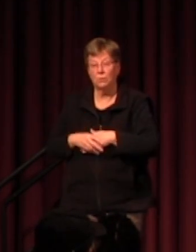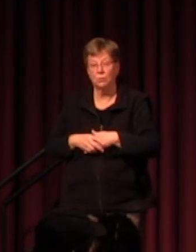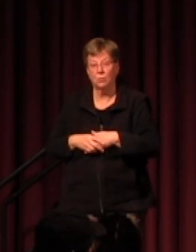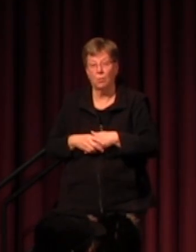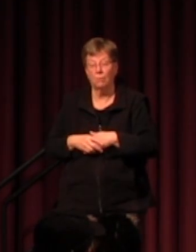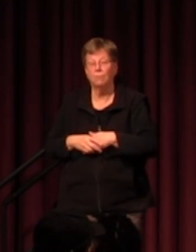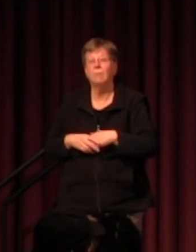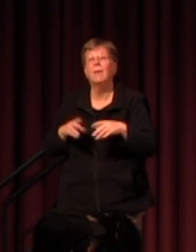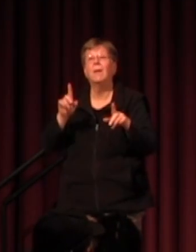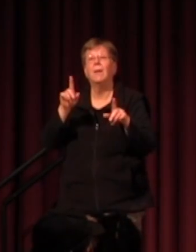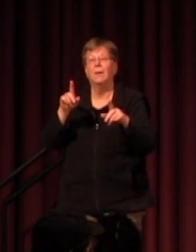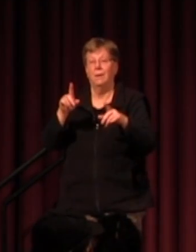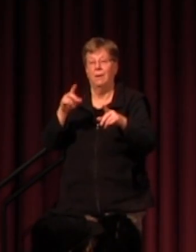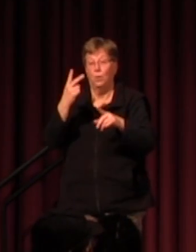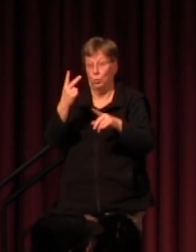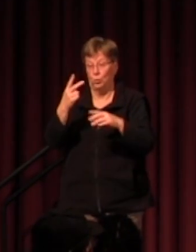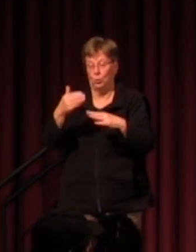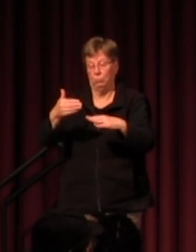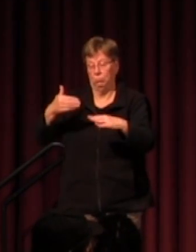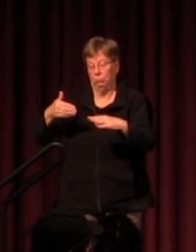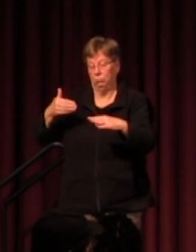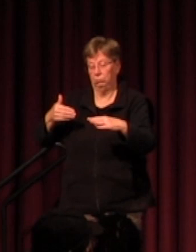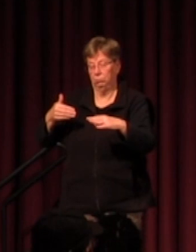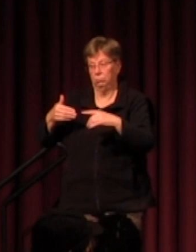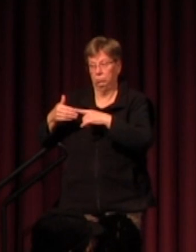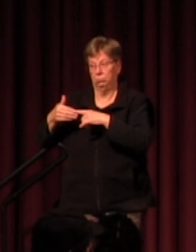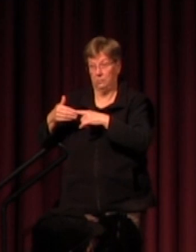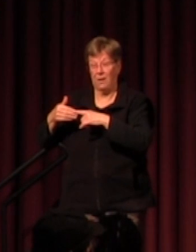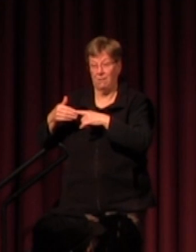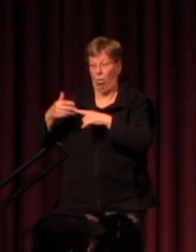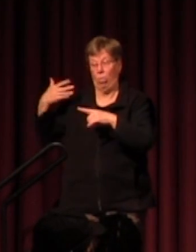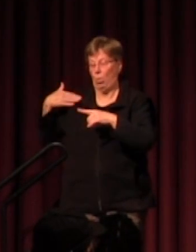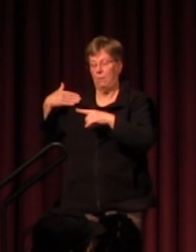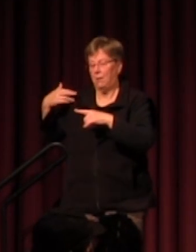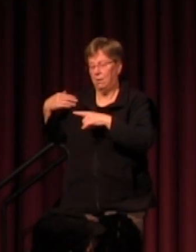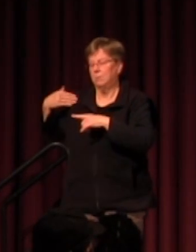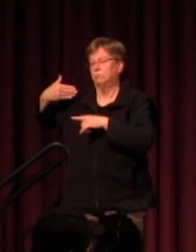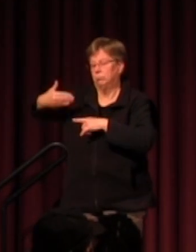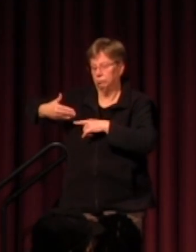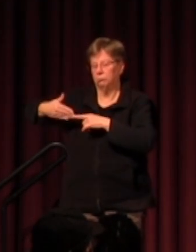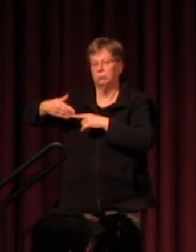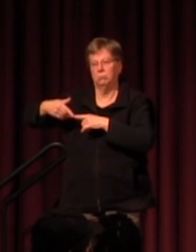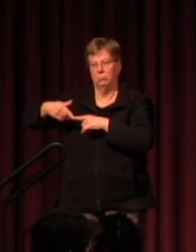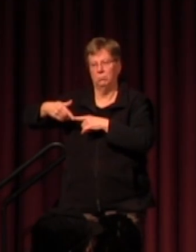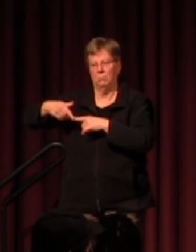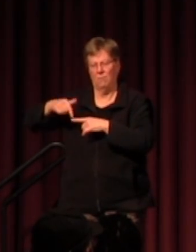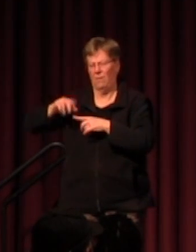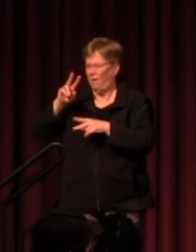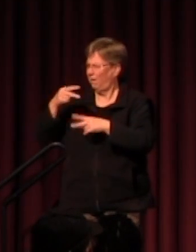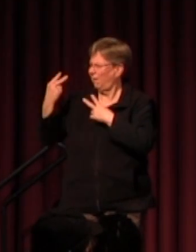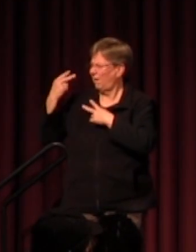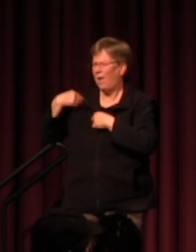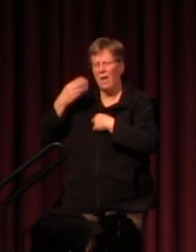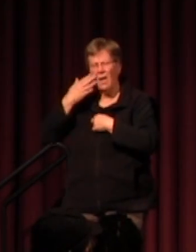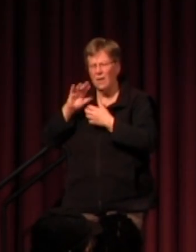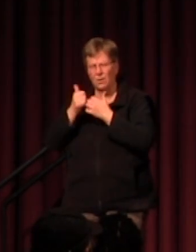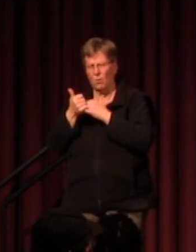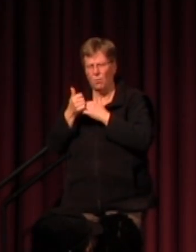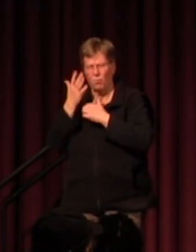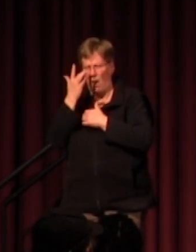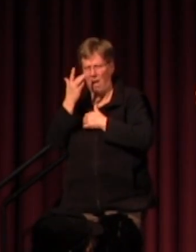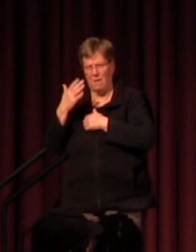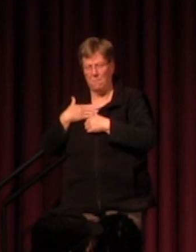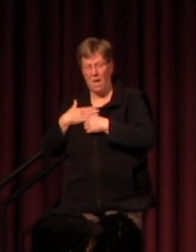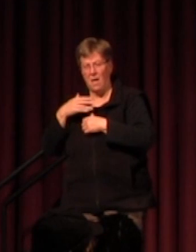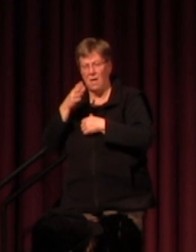2 generations ago, right? The next generation. Next generation says, hey, I don't know why my parents punched your parents in the mouth and didn't let you